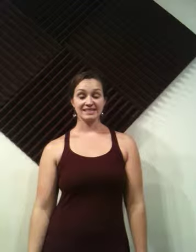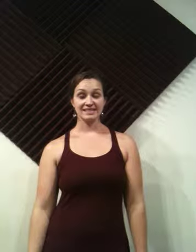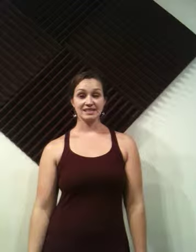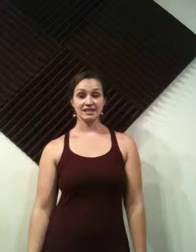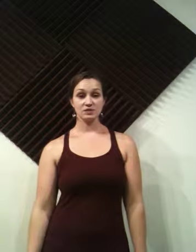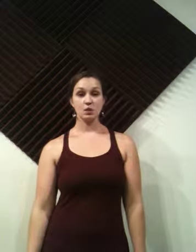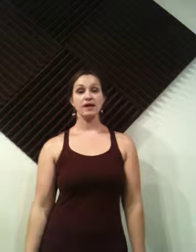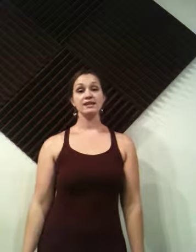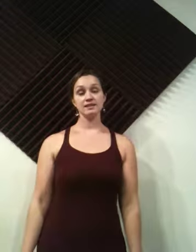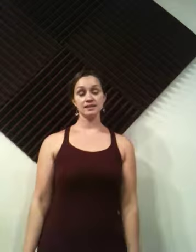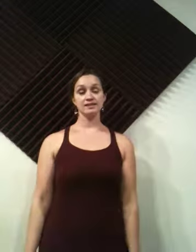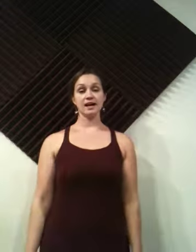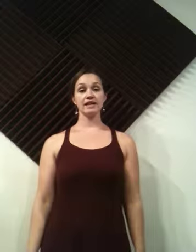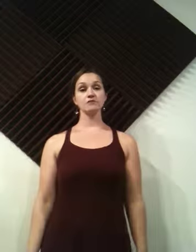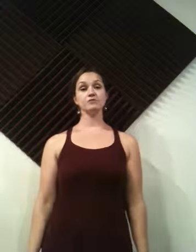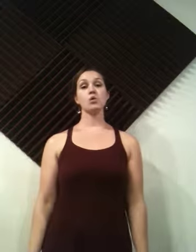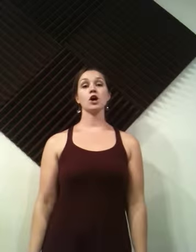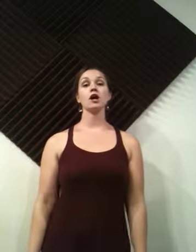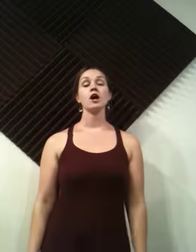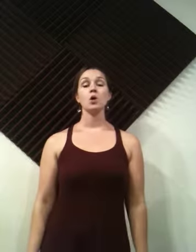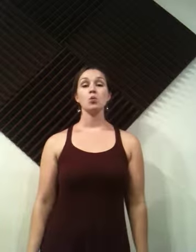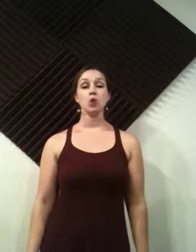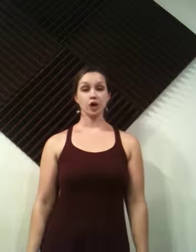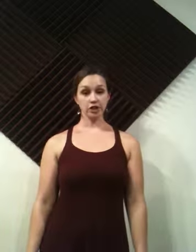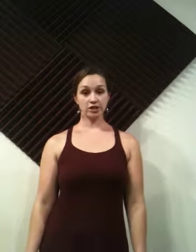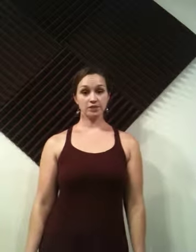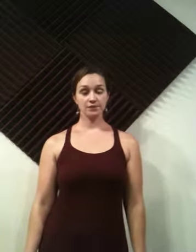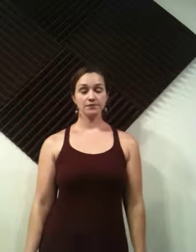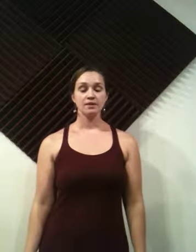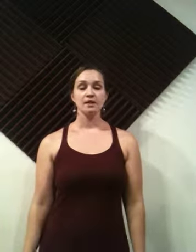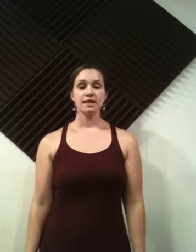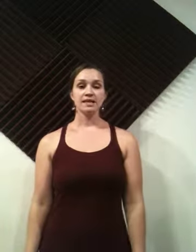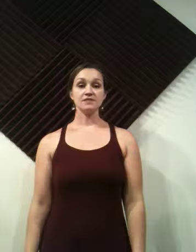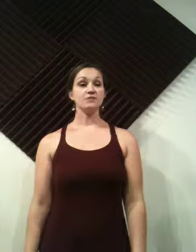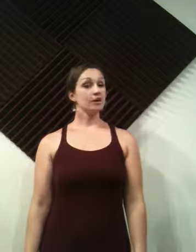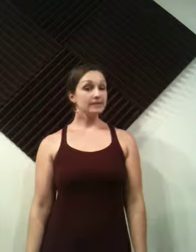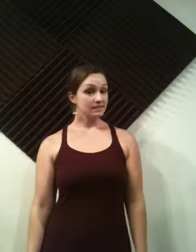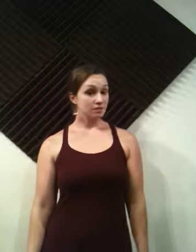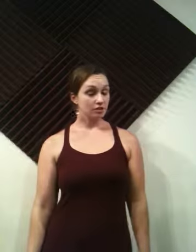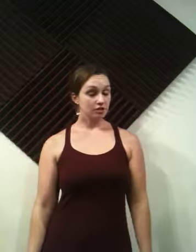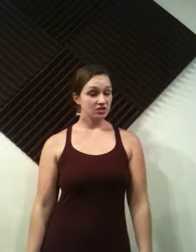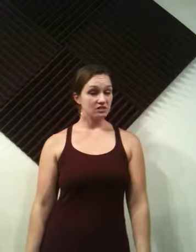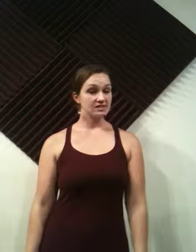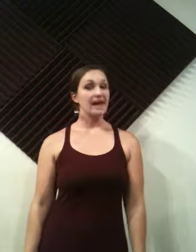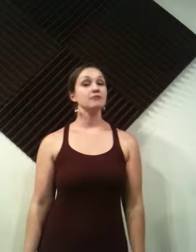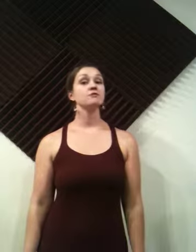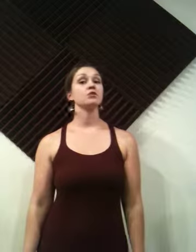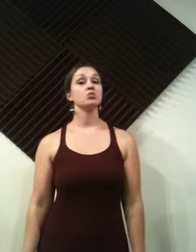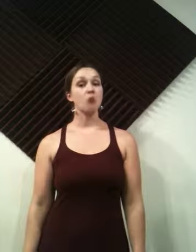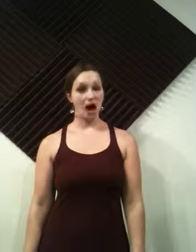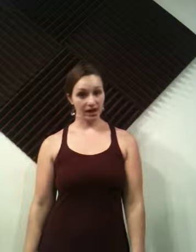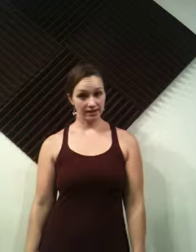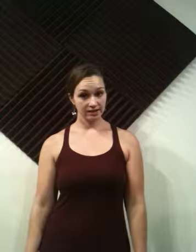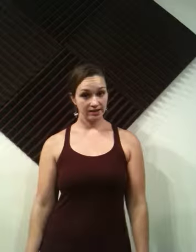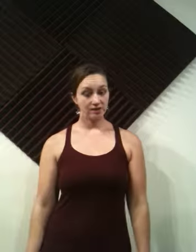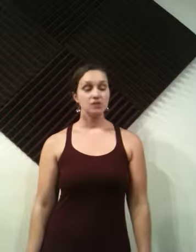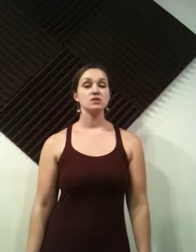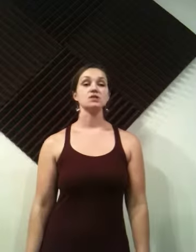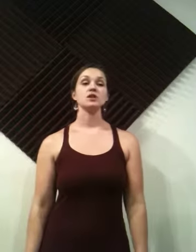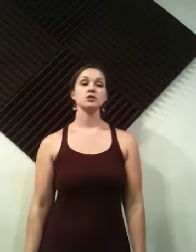signs in this one. The sign for work is very similar to the sign for rock, so you